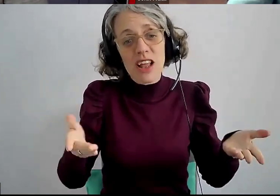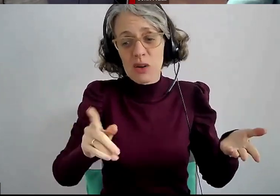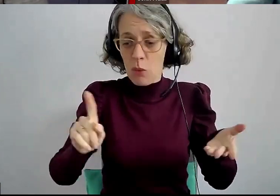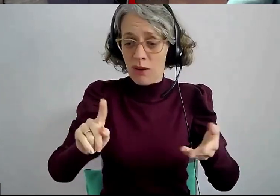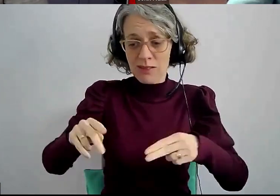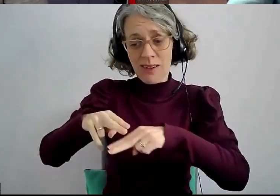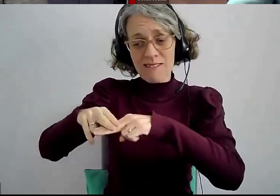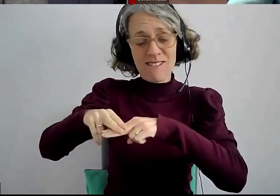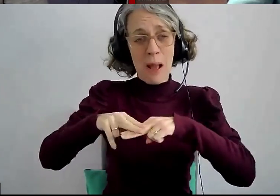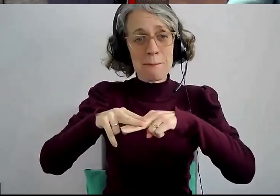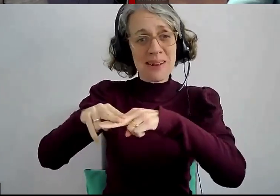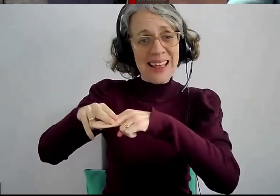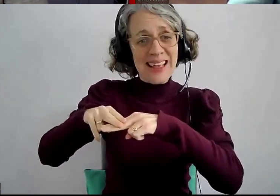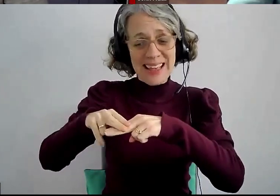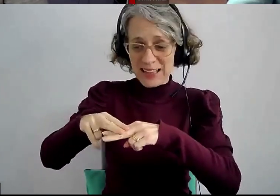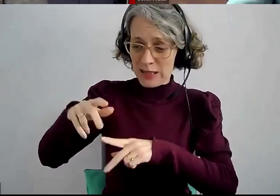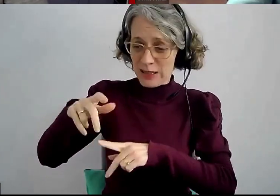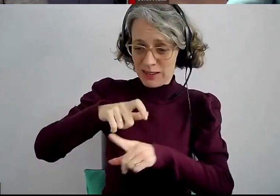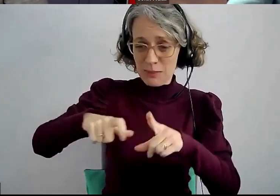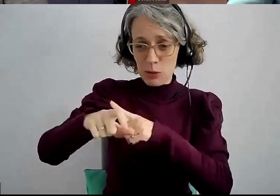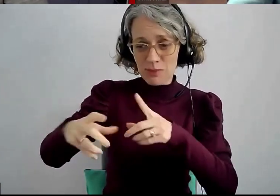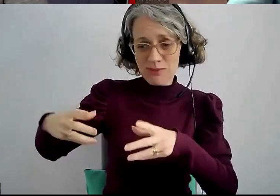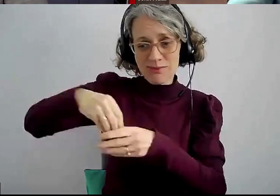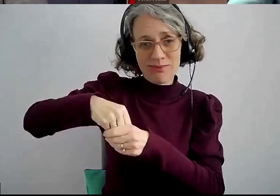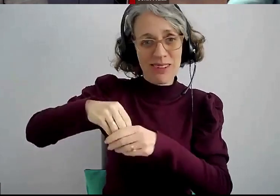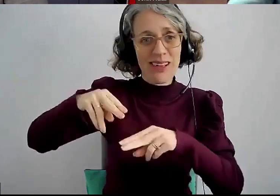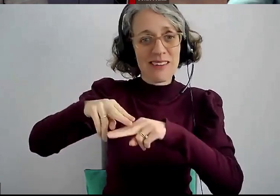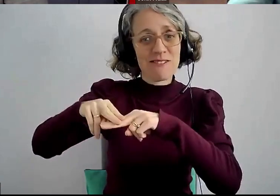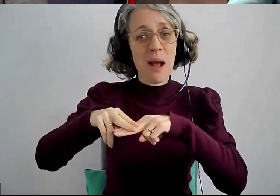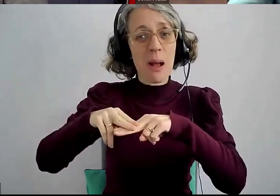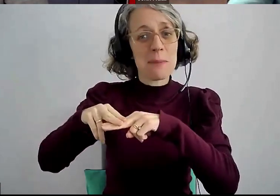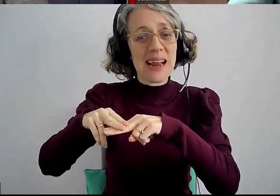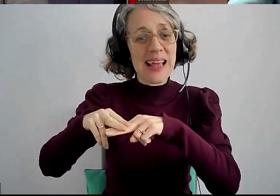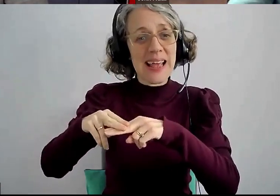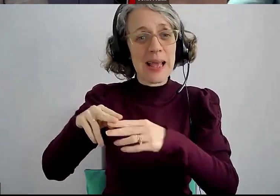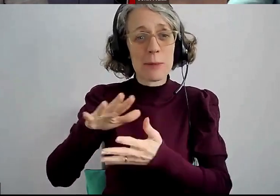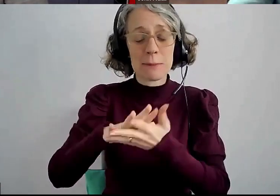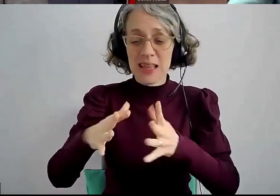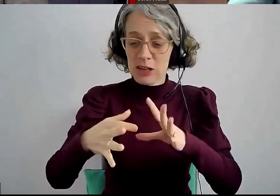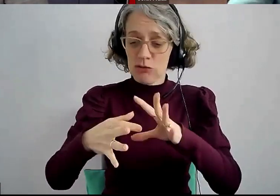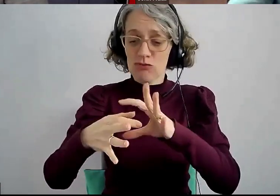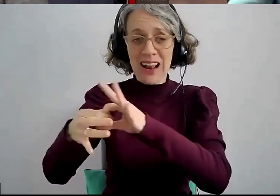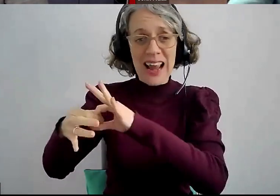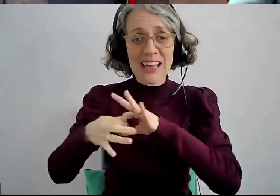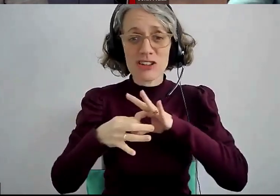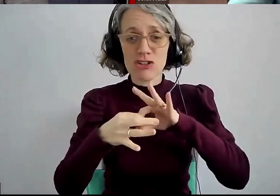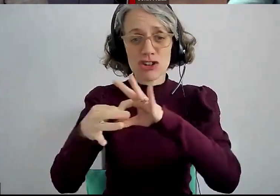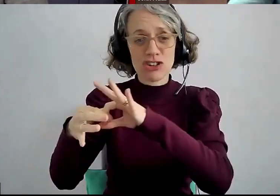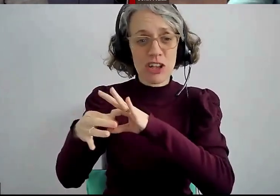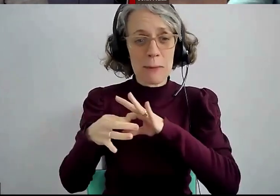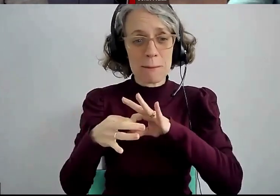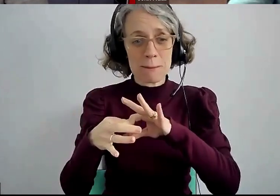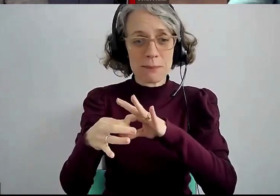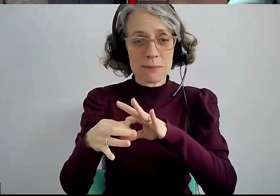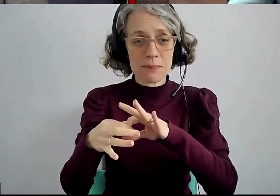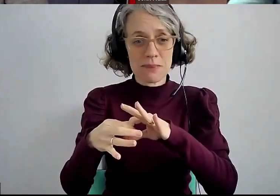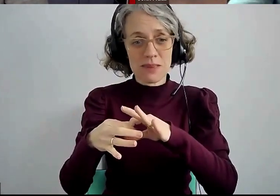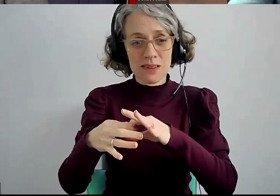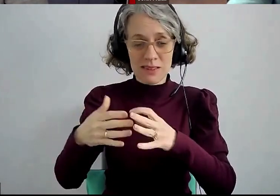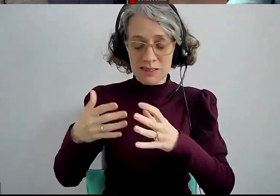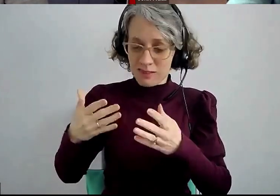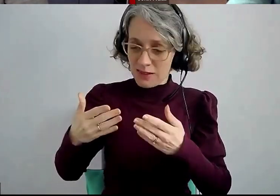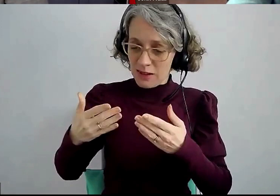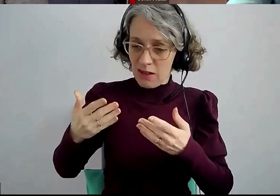family in the community, where the relationships are one of being or ontological, they're